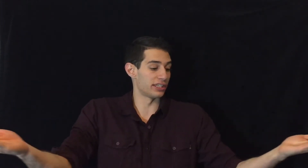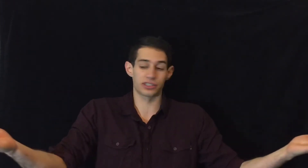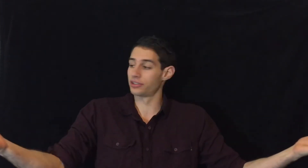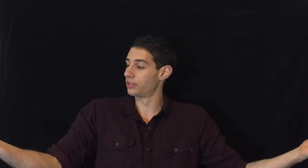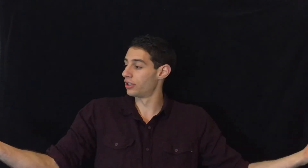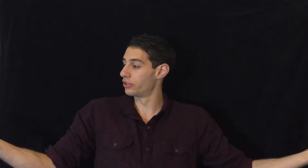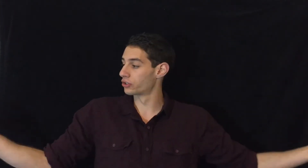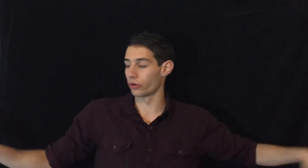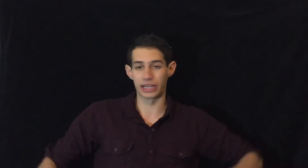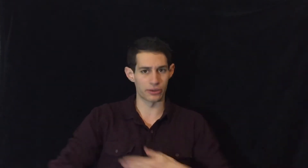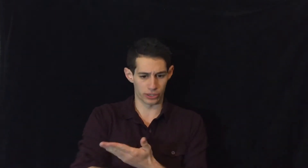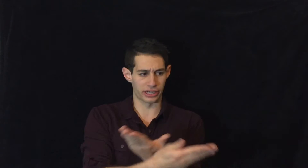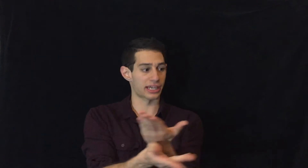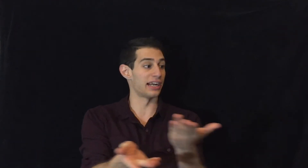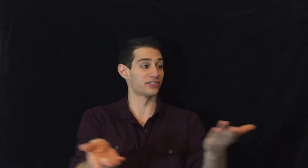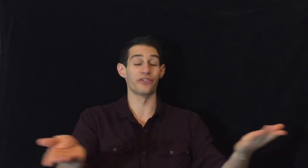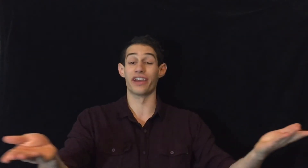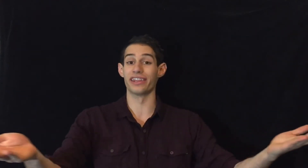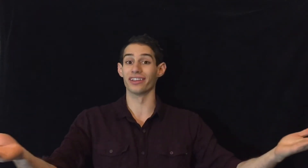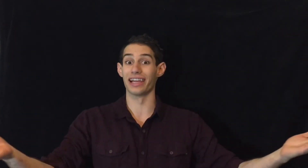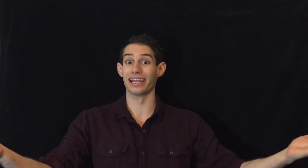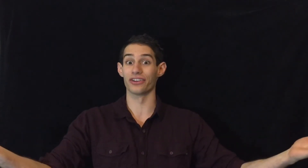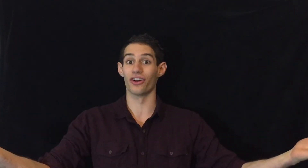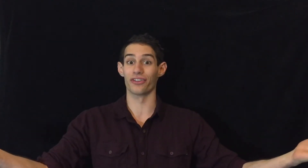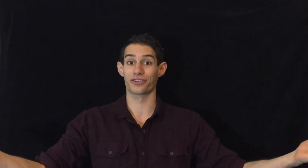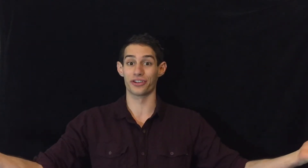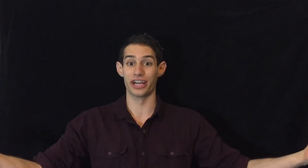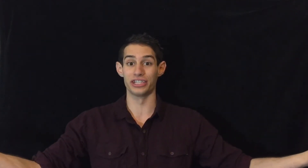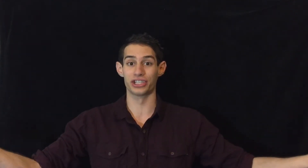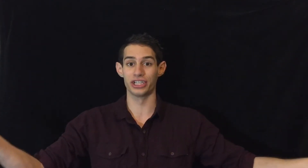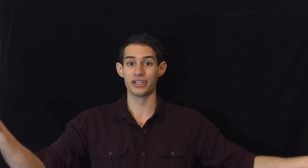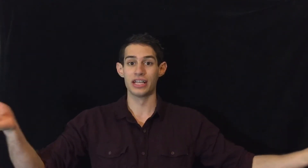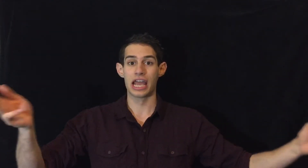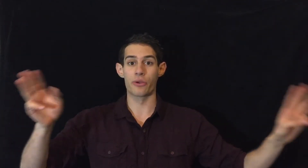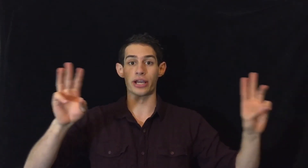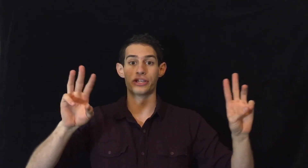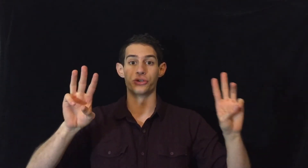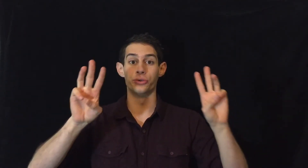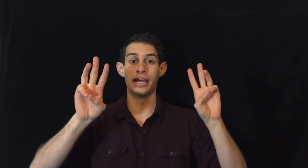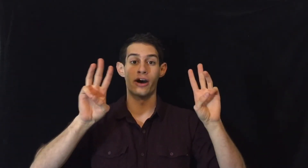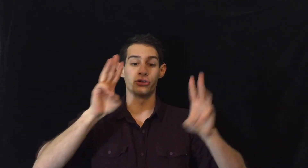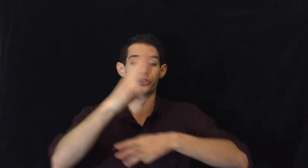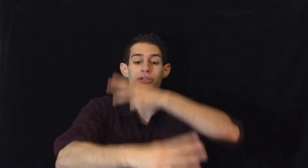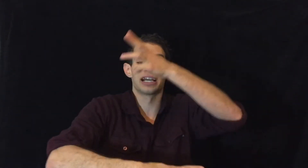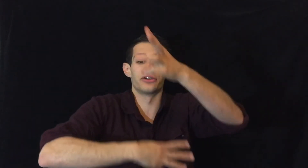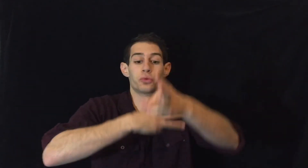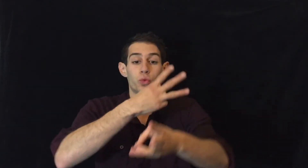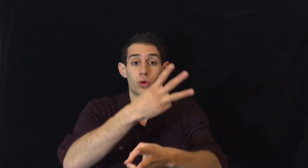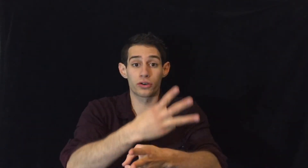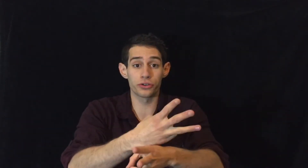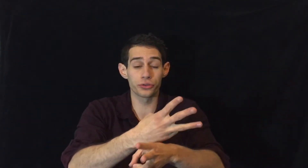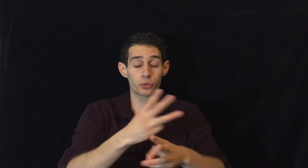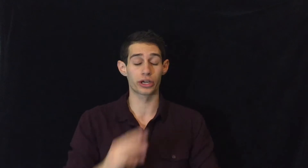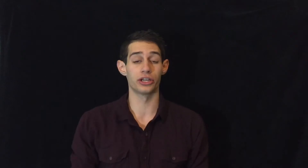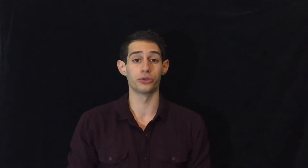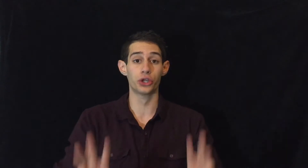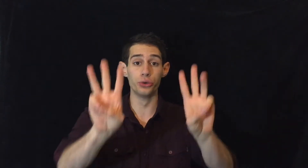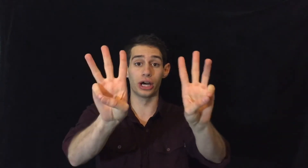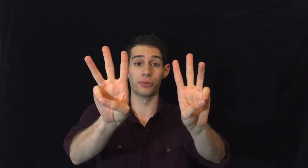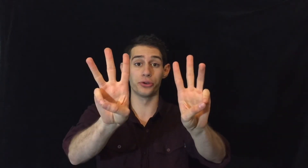this. So again, we're going to kind of survey the land and all of creation. And we're going to do now 2 signed world. We're going to do 2 W